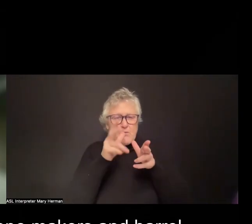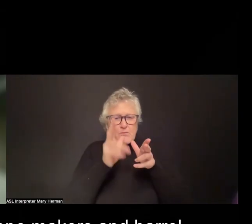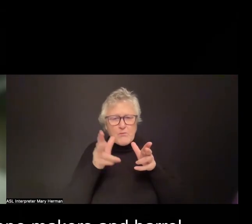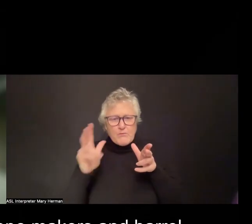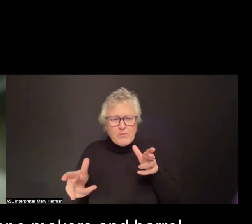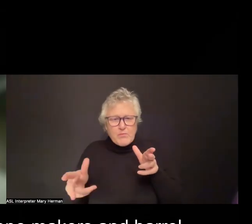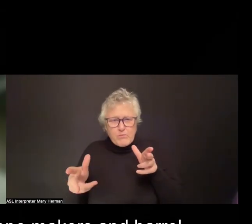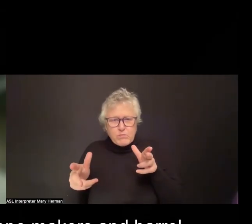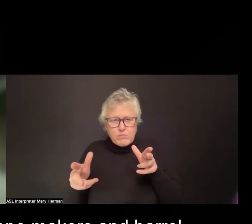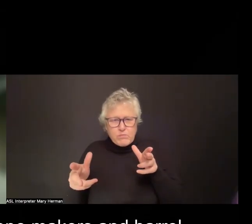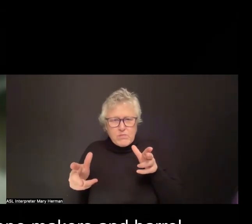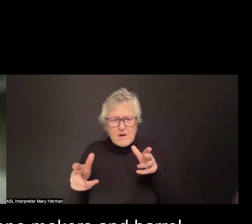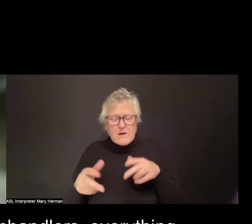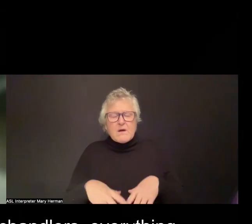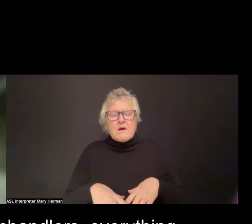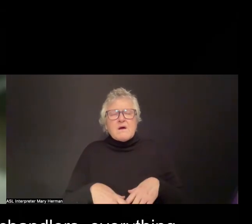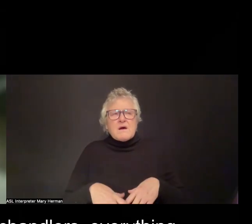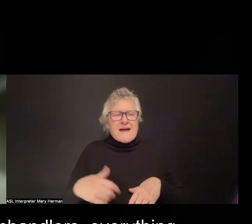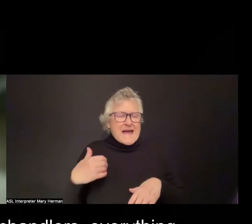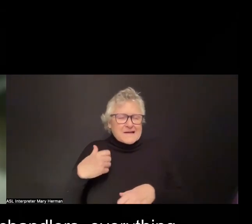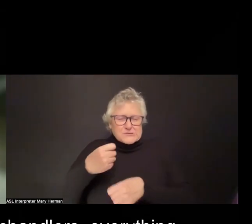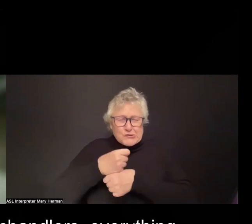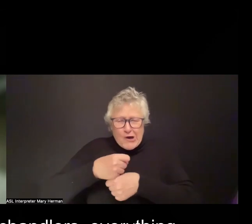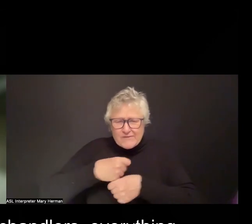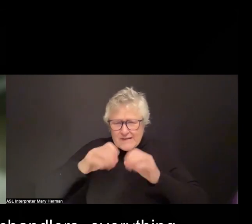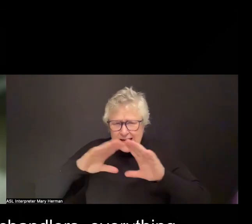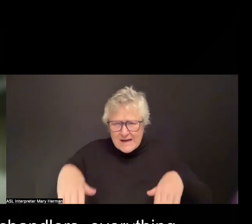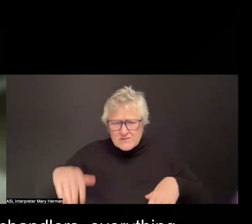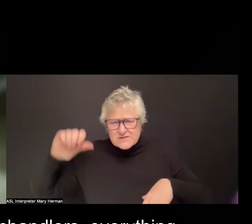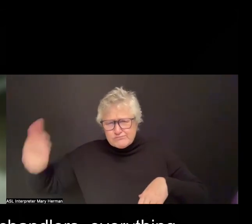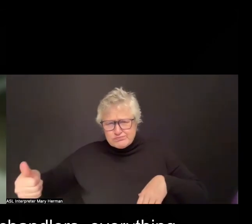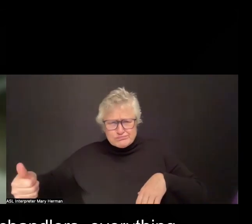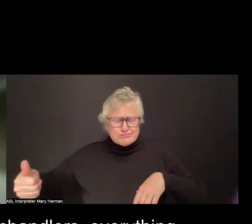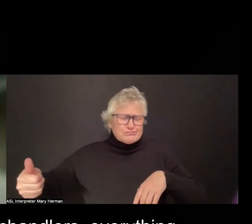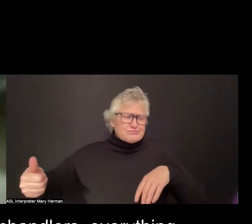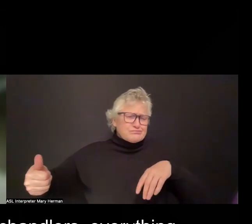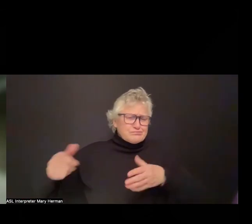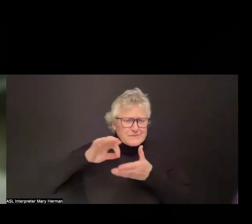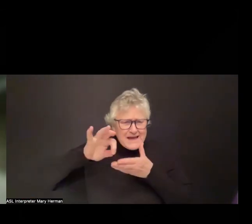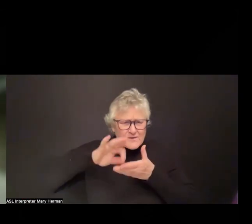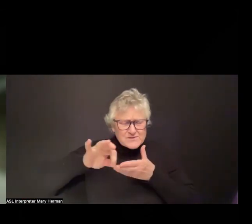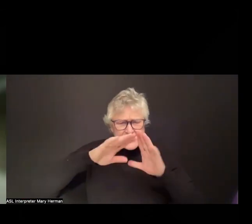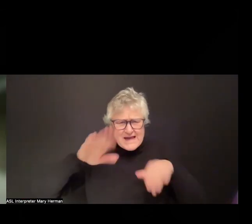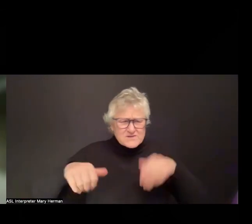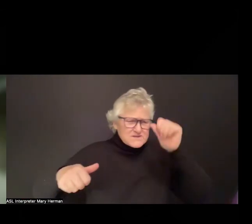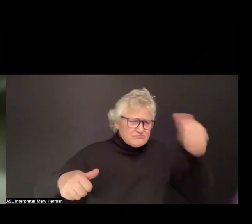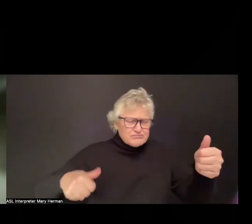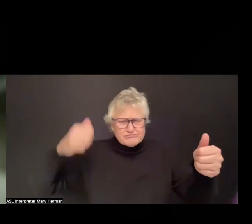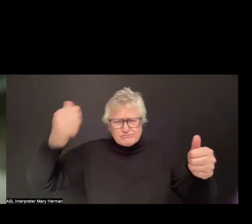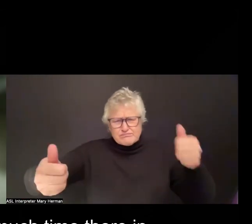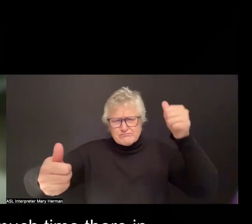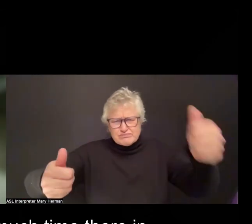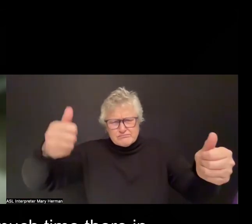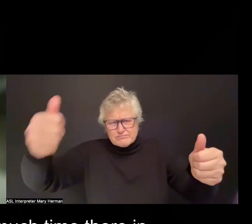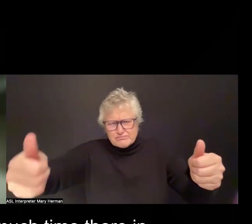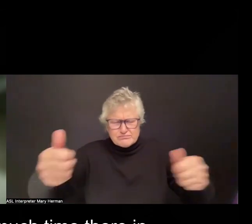makers and counting houses and stampers and engravers and chandlers, everything that's needed for kitting out ships and the men who sail them.